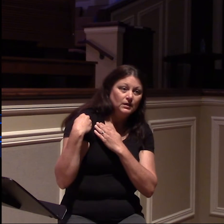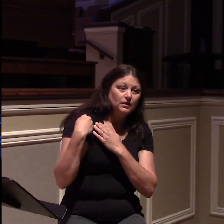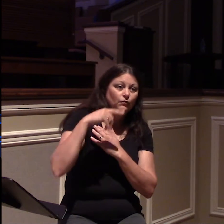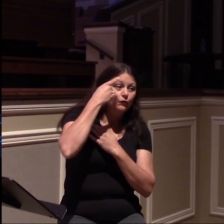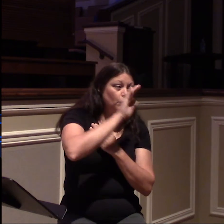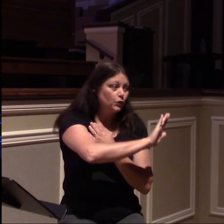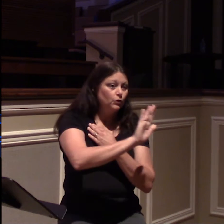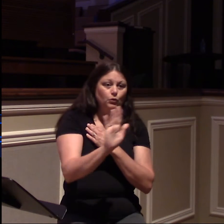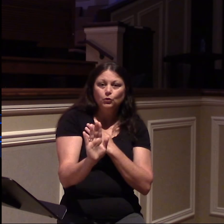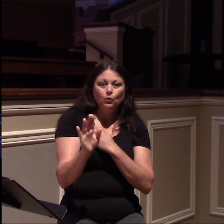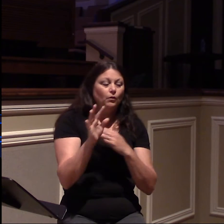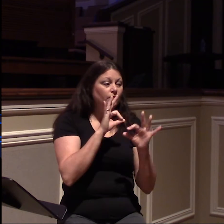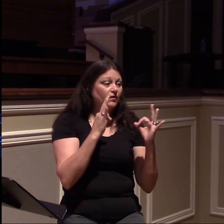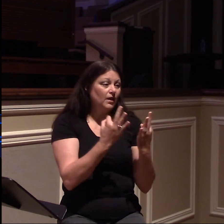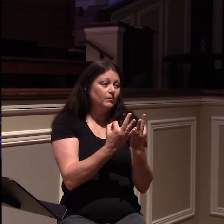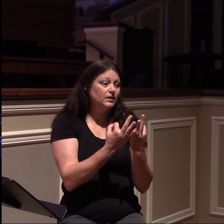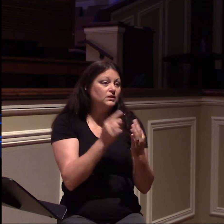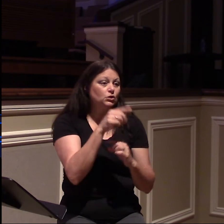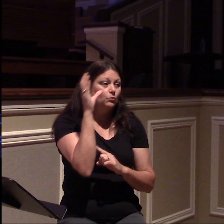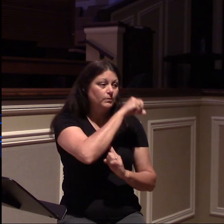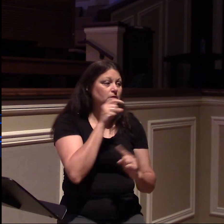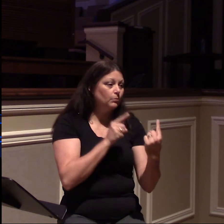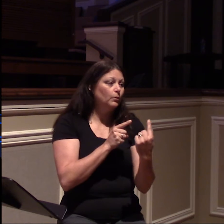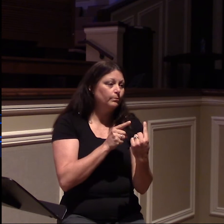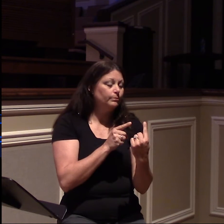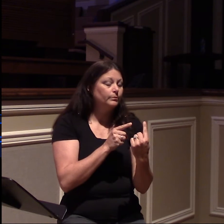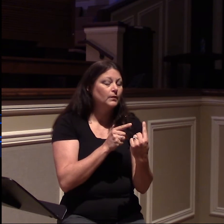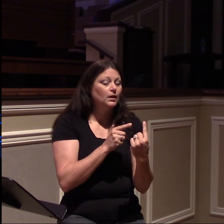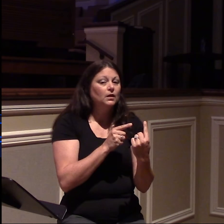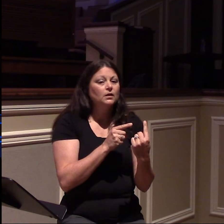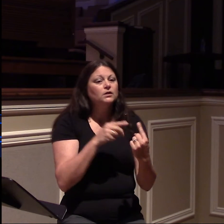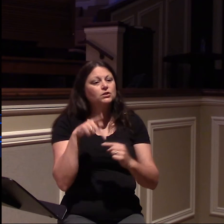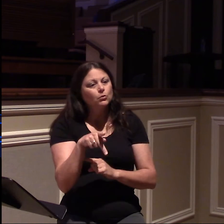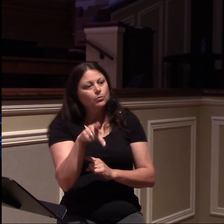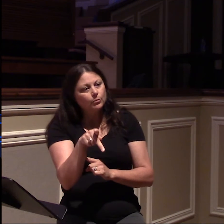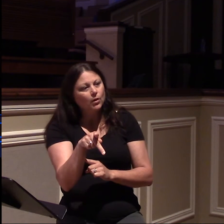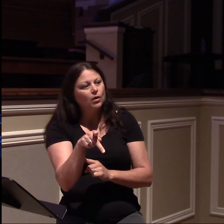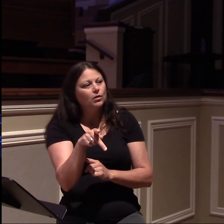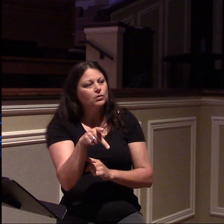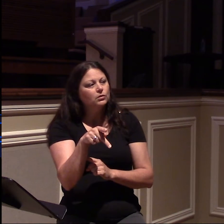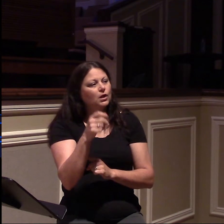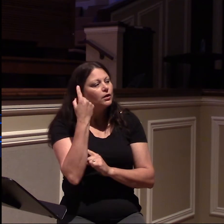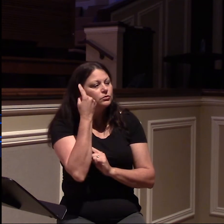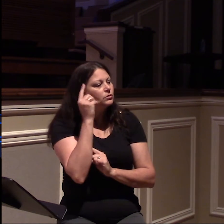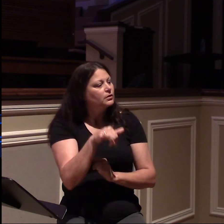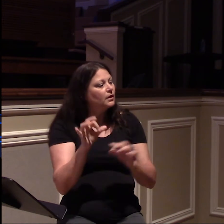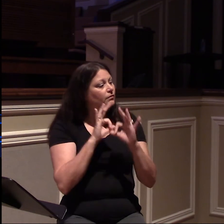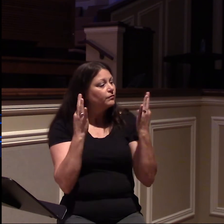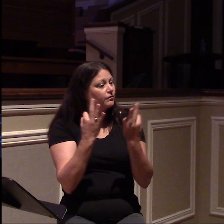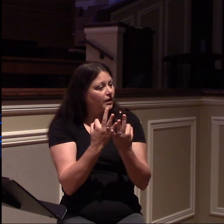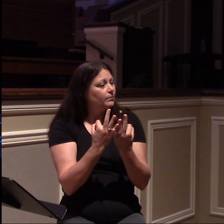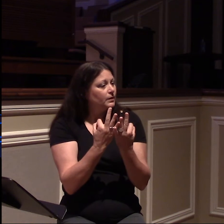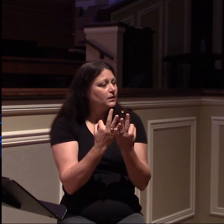so Paul can assume the fundamental role that family plays in the qualification of a man because he understood that family plays a role